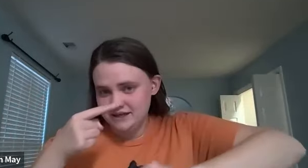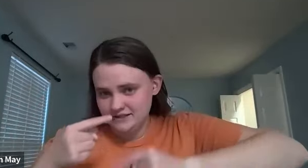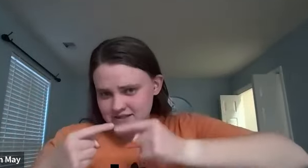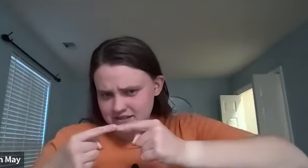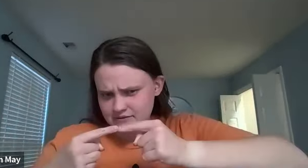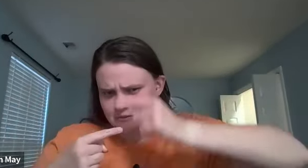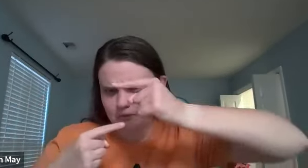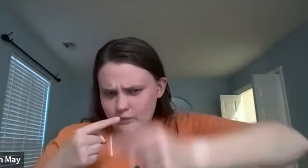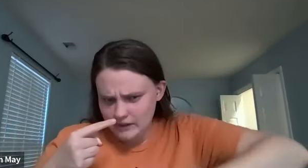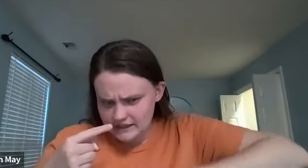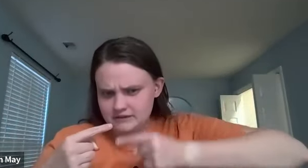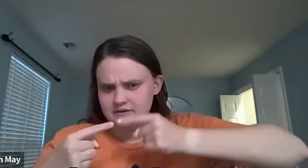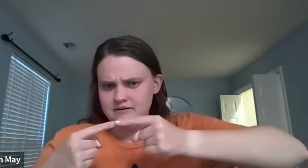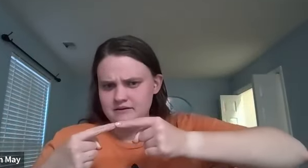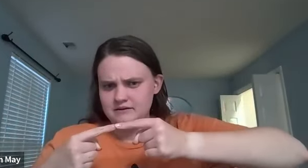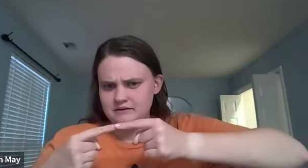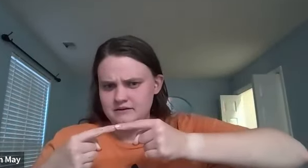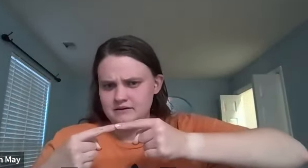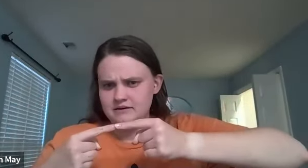When? When?